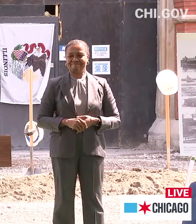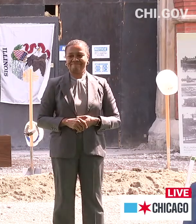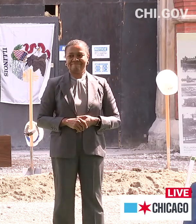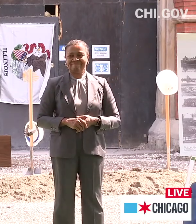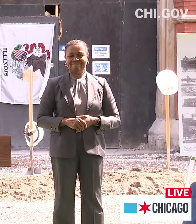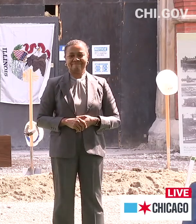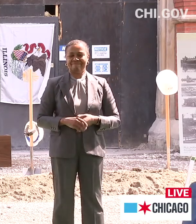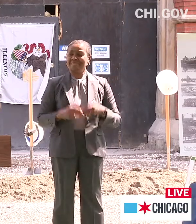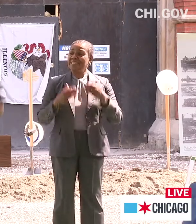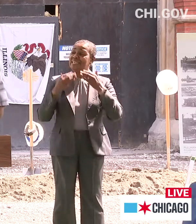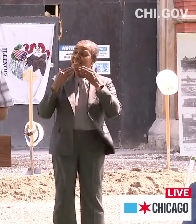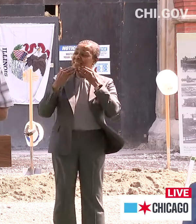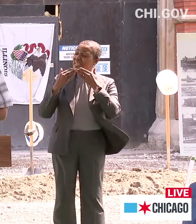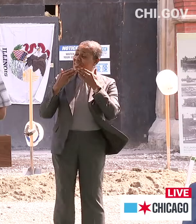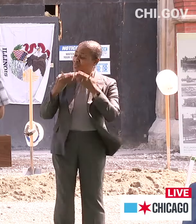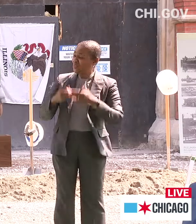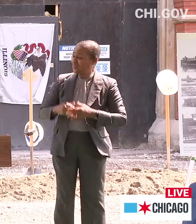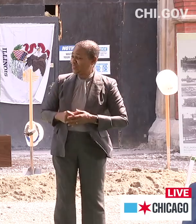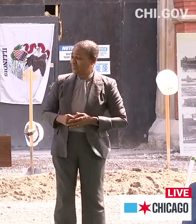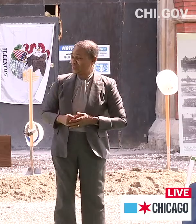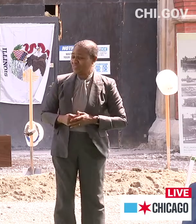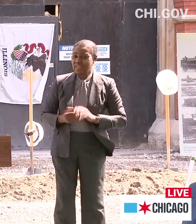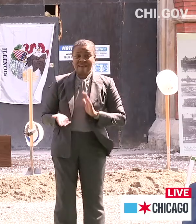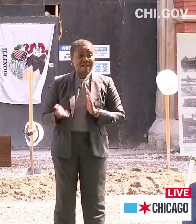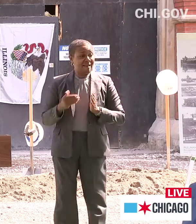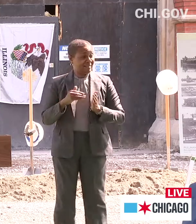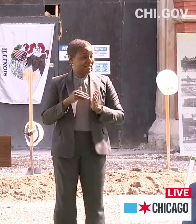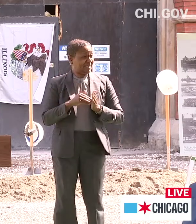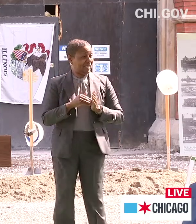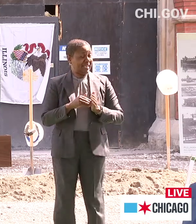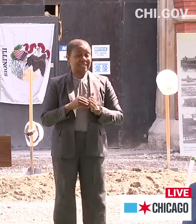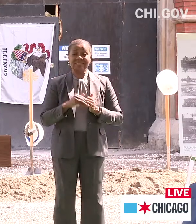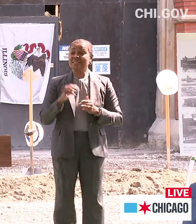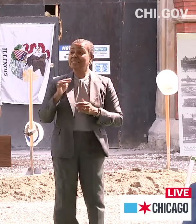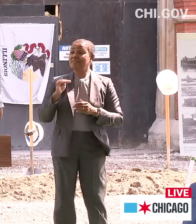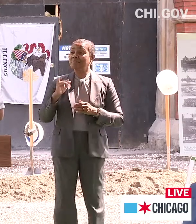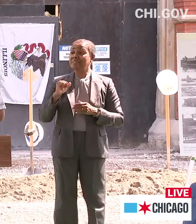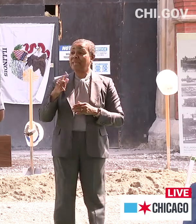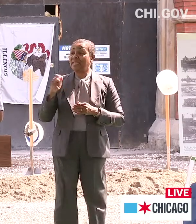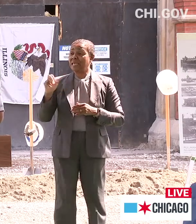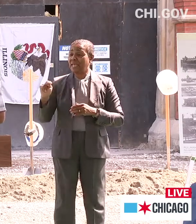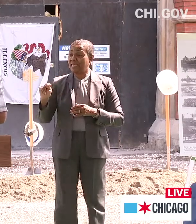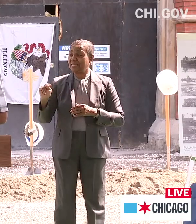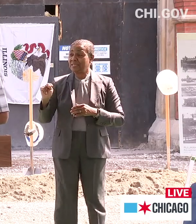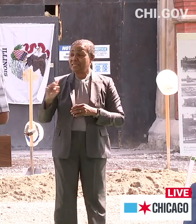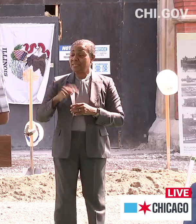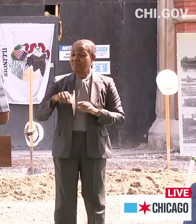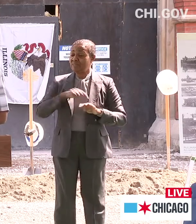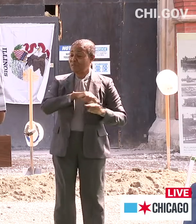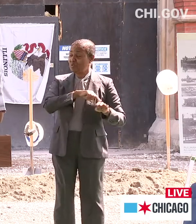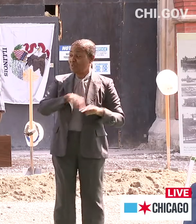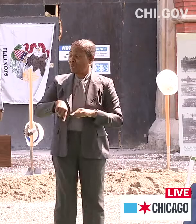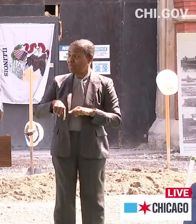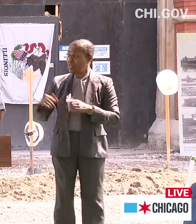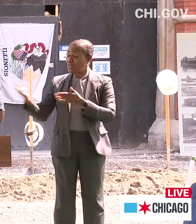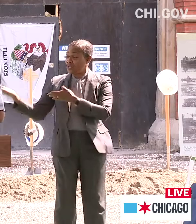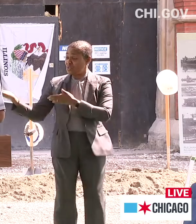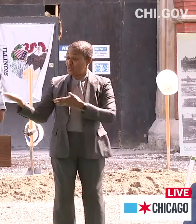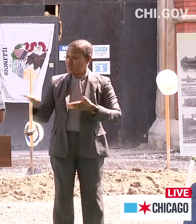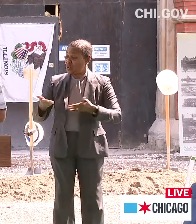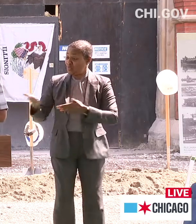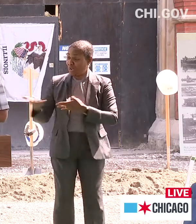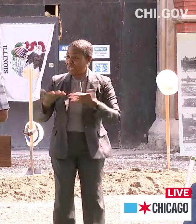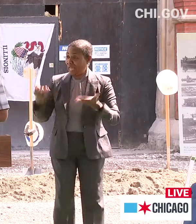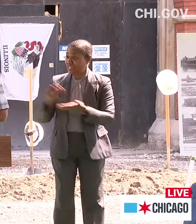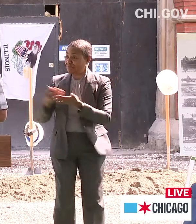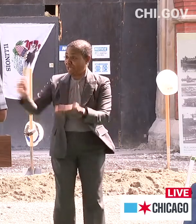All right, thank you so much. And once again, Ms. Callahan, every time you come to the Ninth Ward, you bring lots of money.